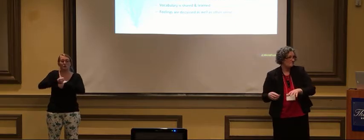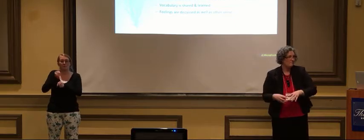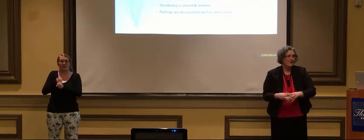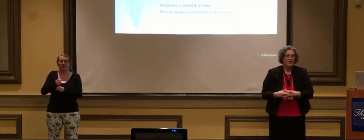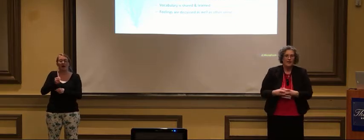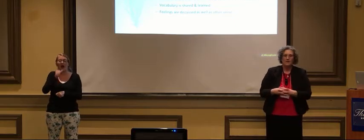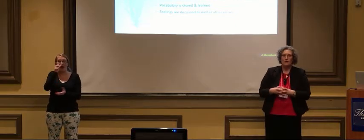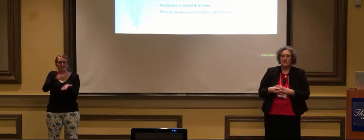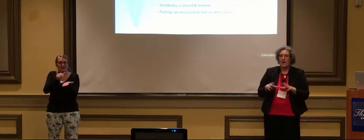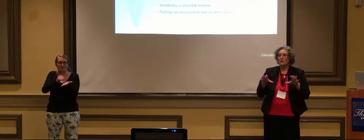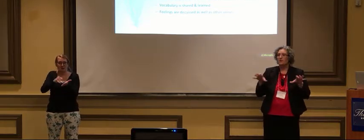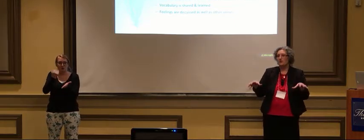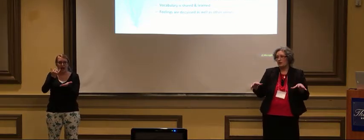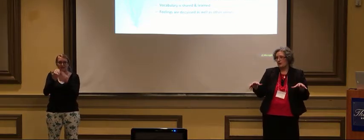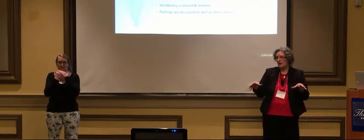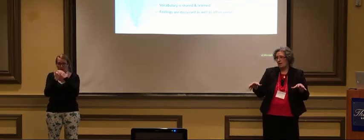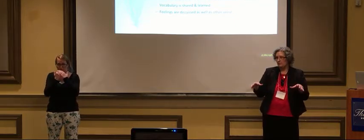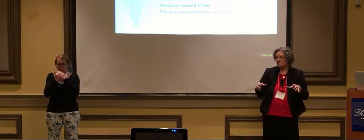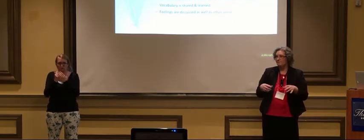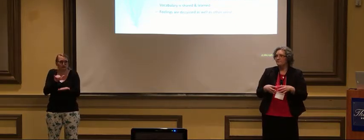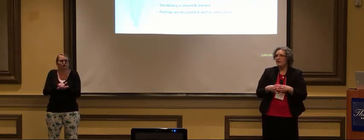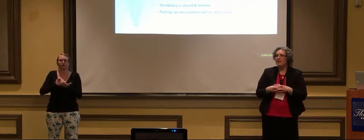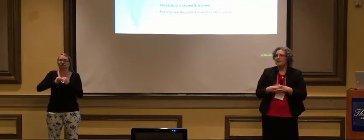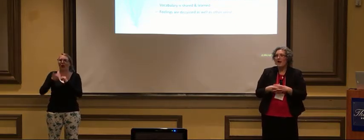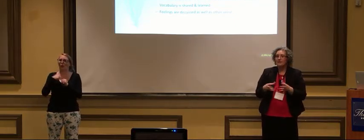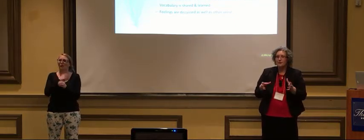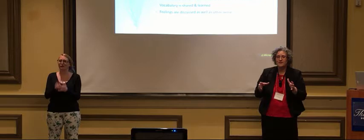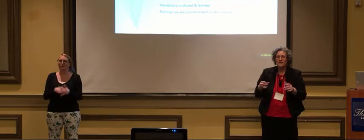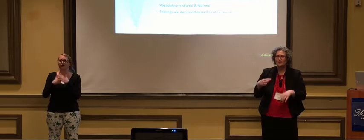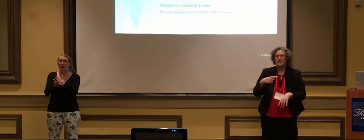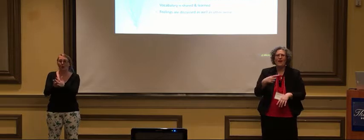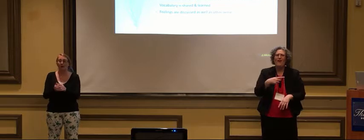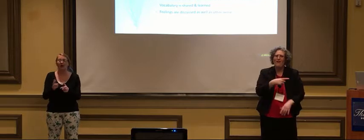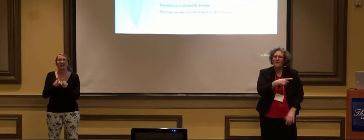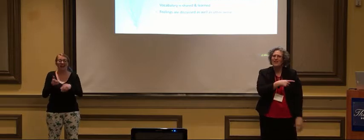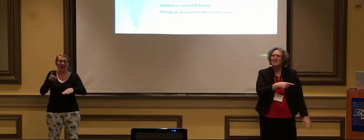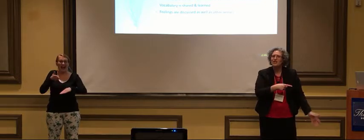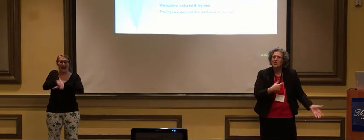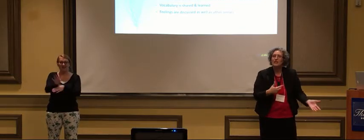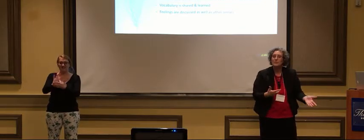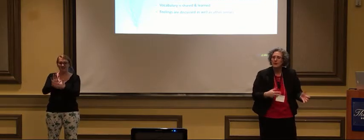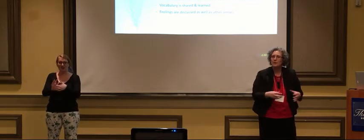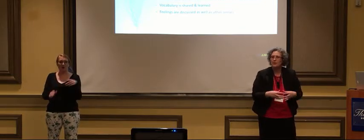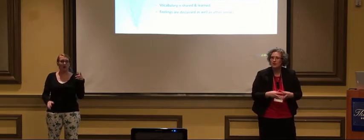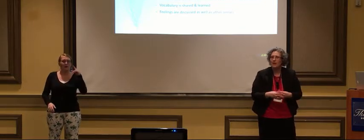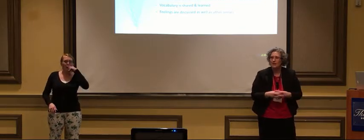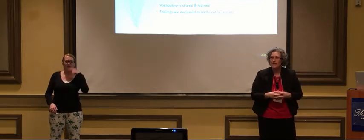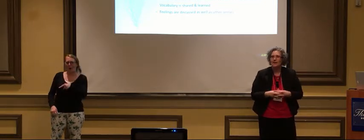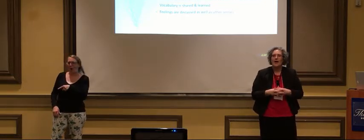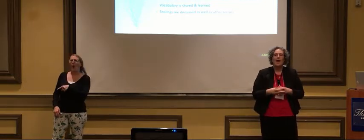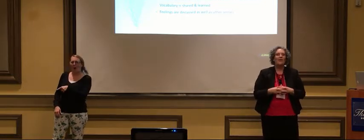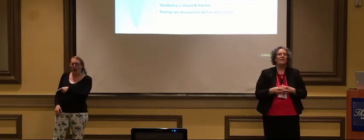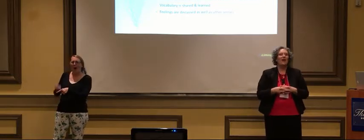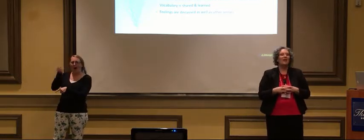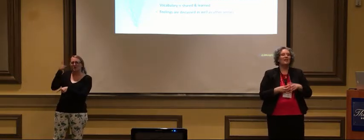sandwich. And so that's how we started it out. And afterwards, the kids were like, oh, she did peanut butter and jelly. And then another